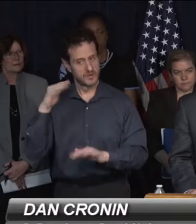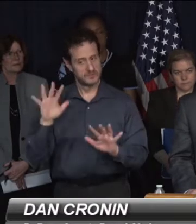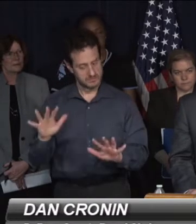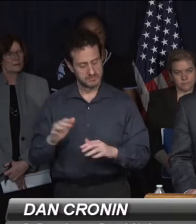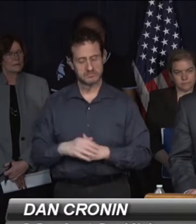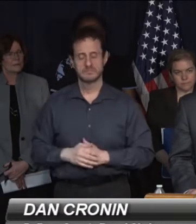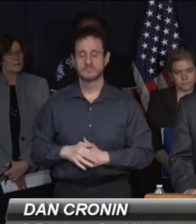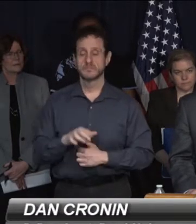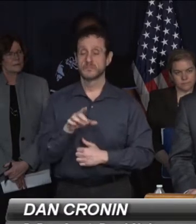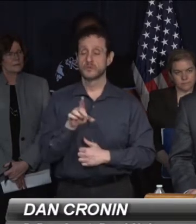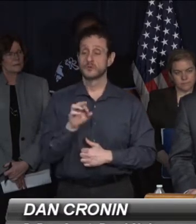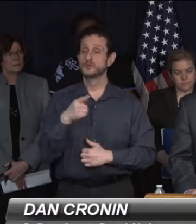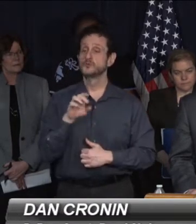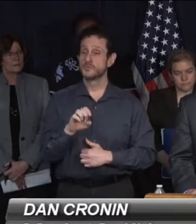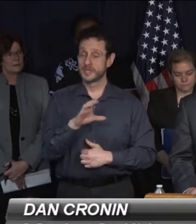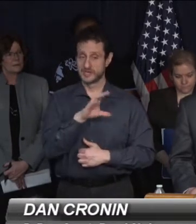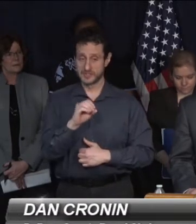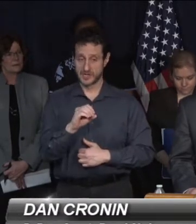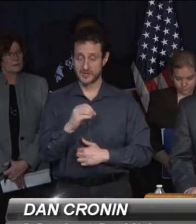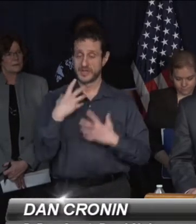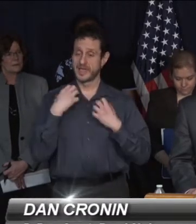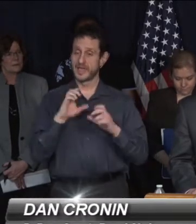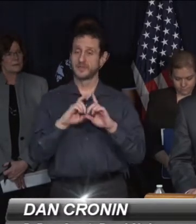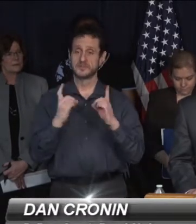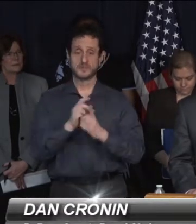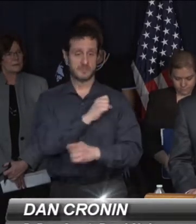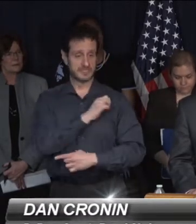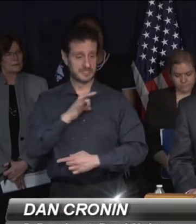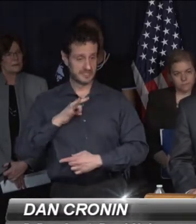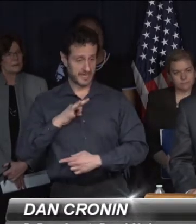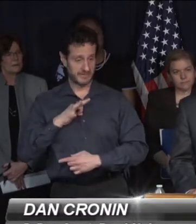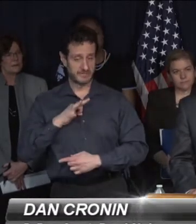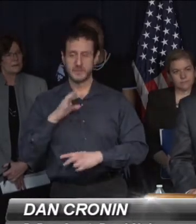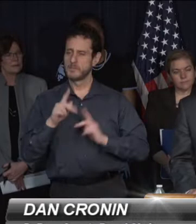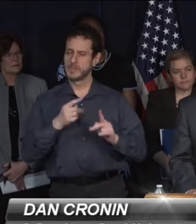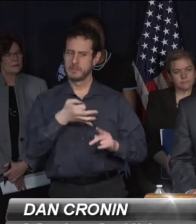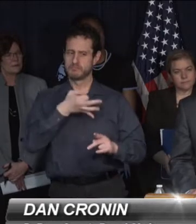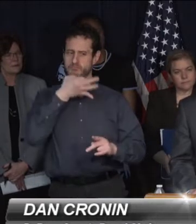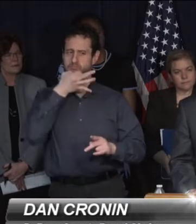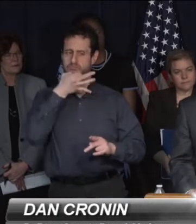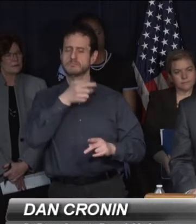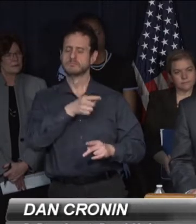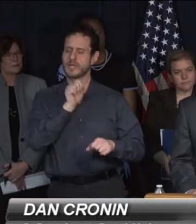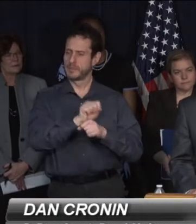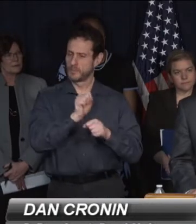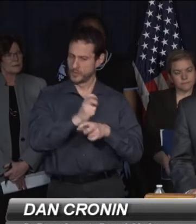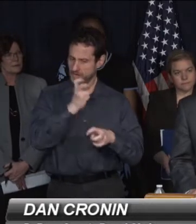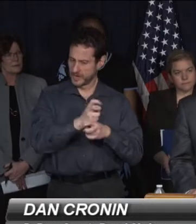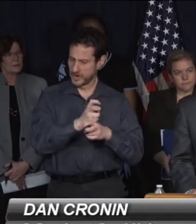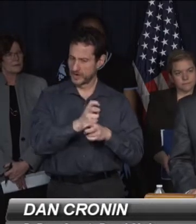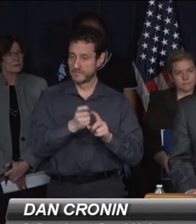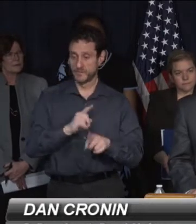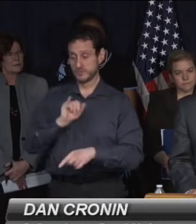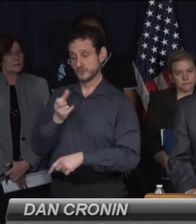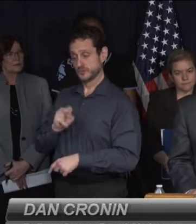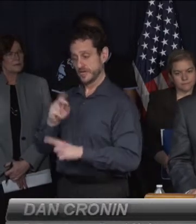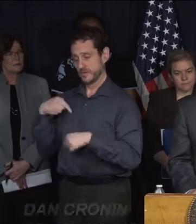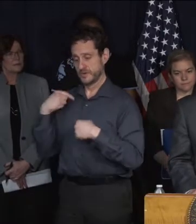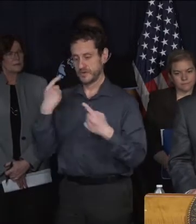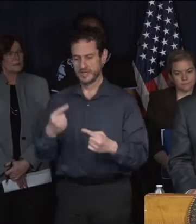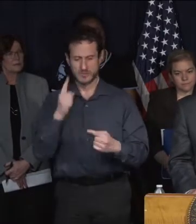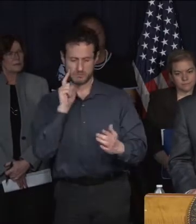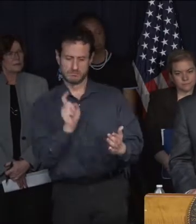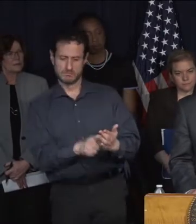DuPage County Health Department staff experts have been working tirelessly since January to investigate potential cases of disease